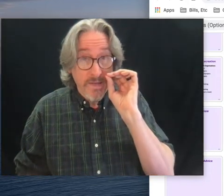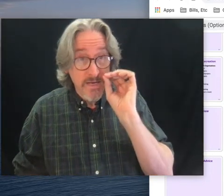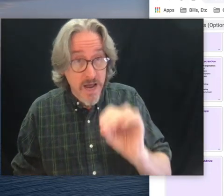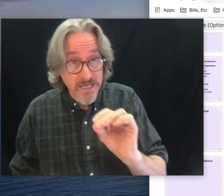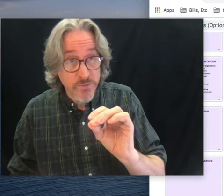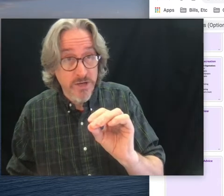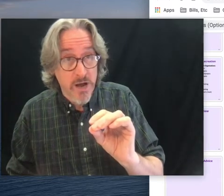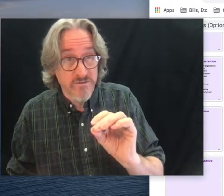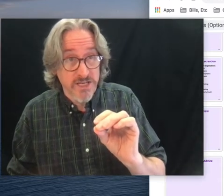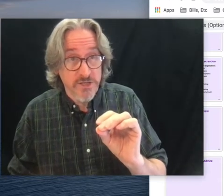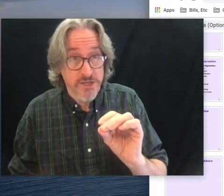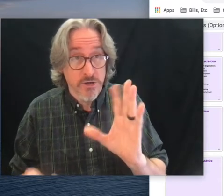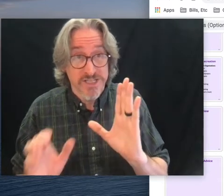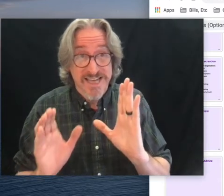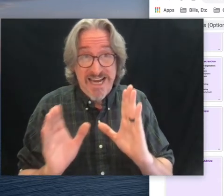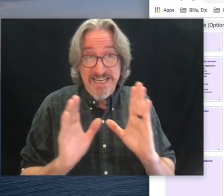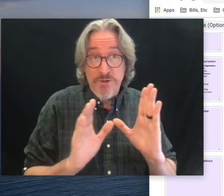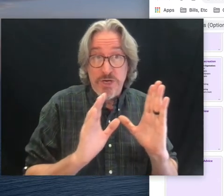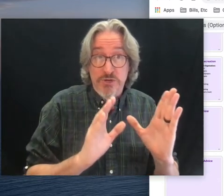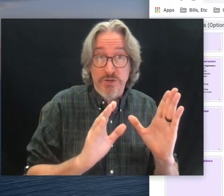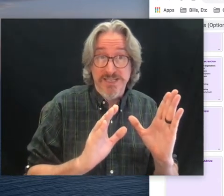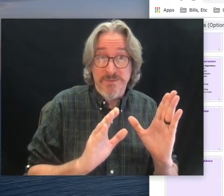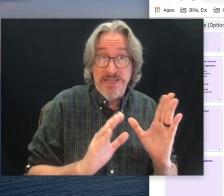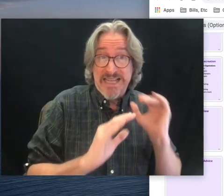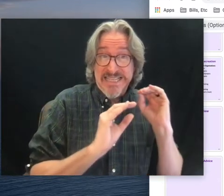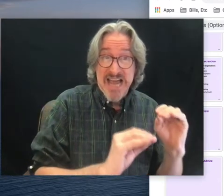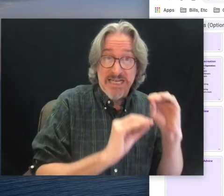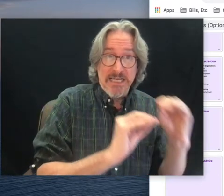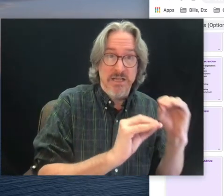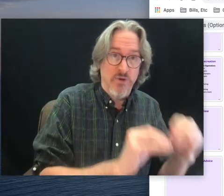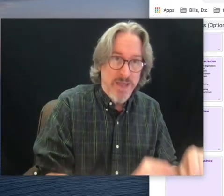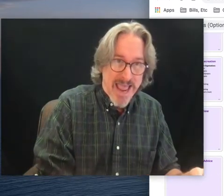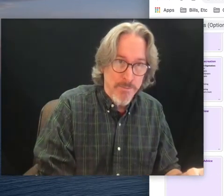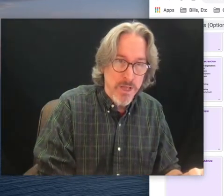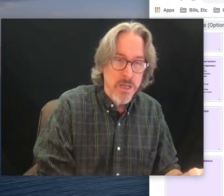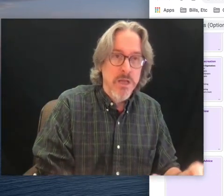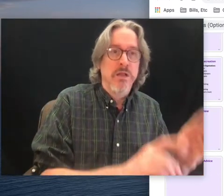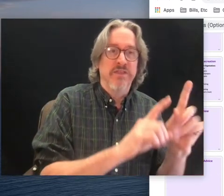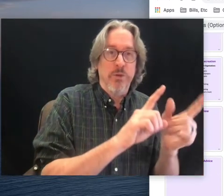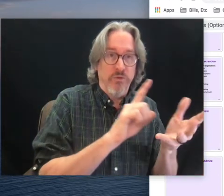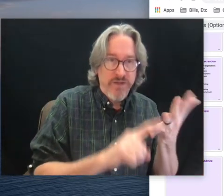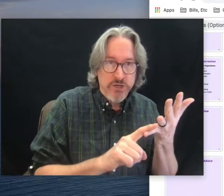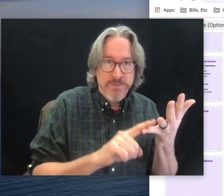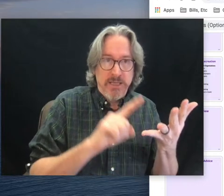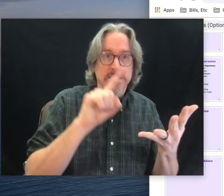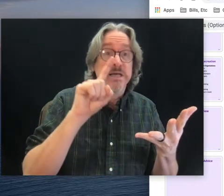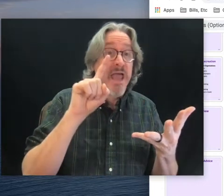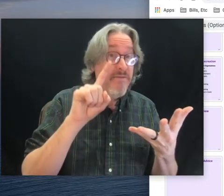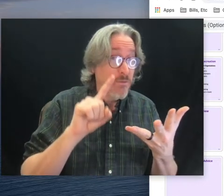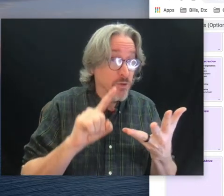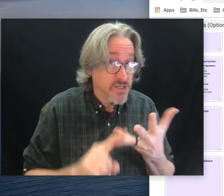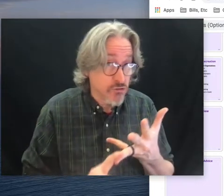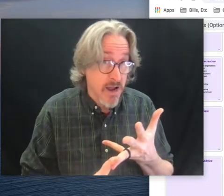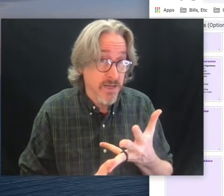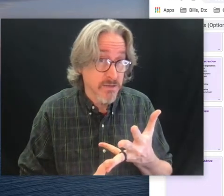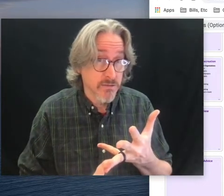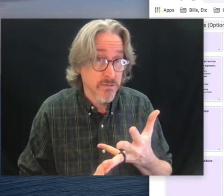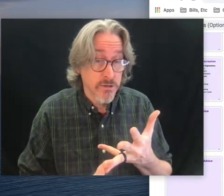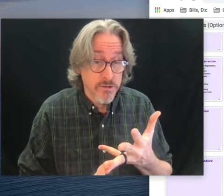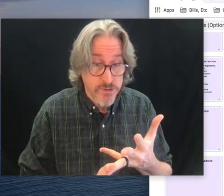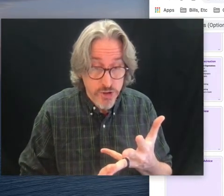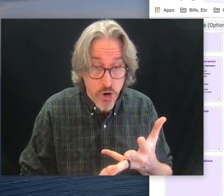what will be nice with the conversation starters is anytime they're introducing something that's not in the vocab, they will fingerspell it and then they will describe